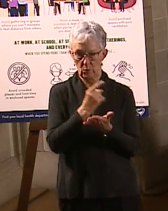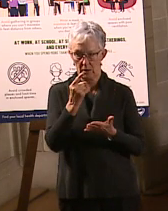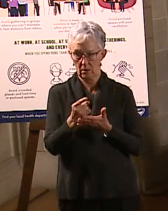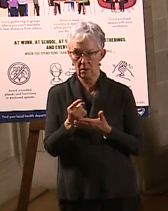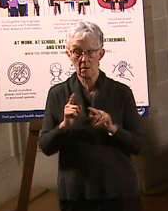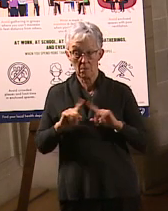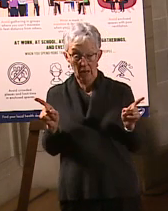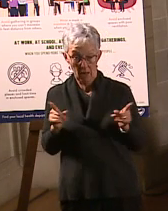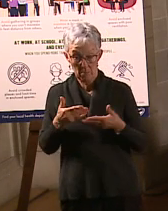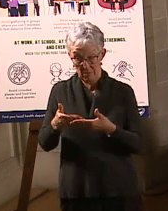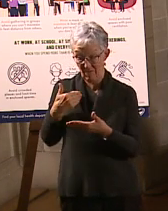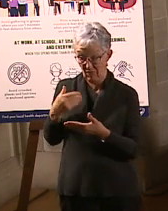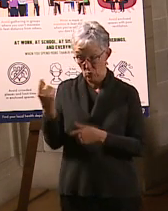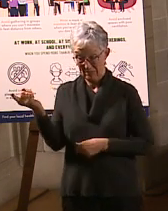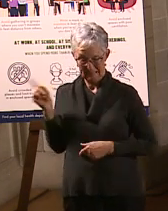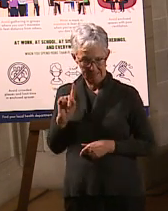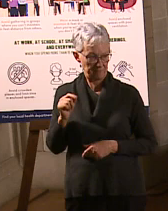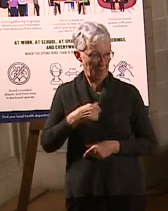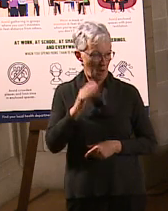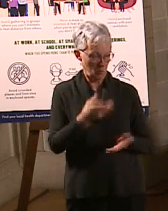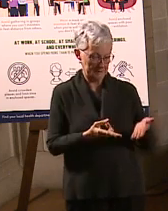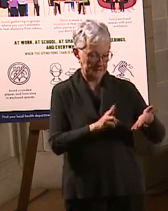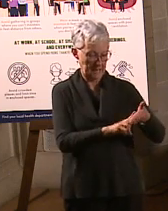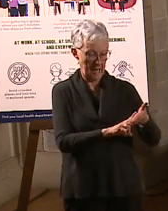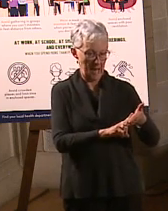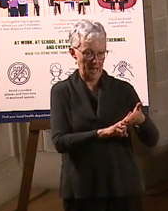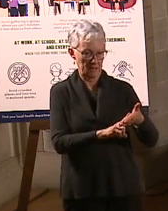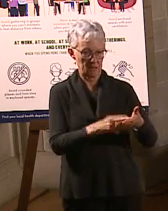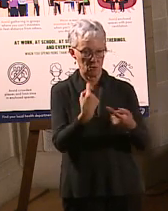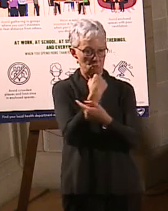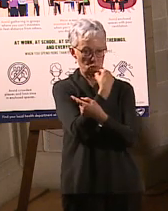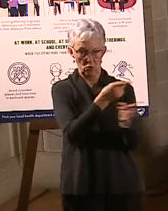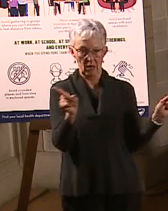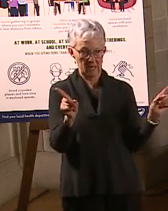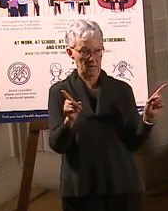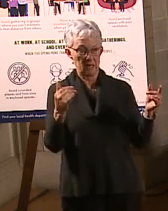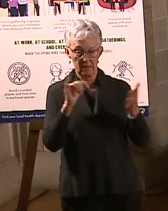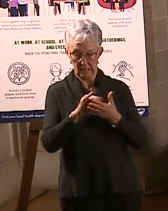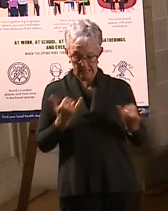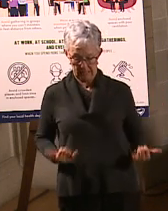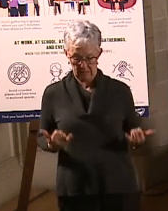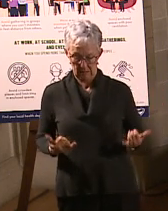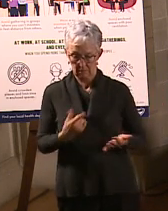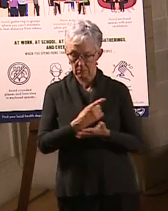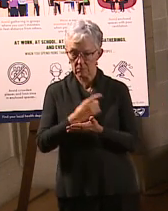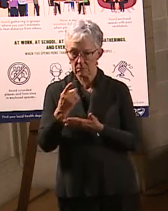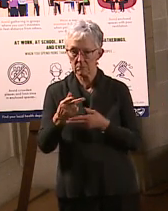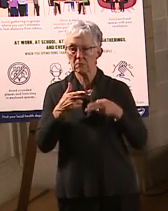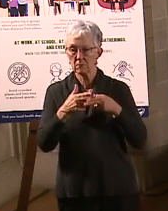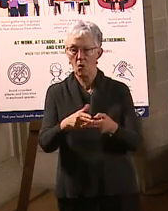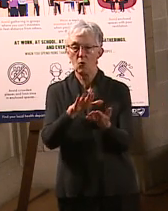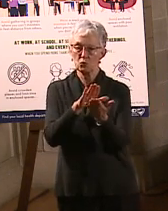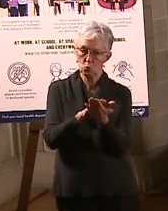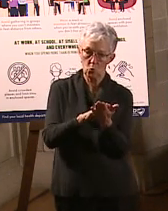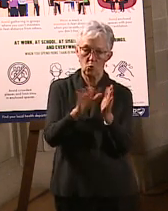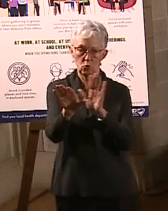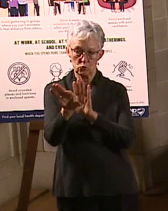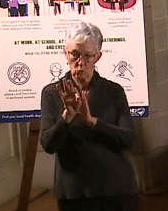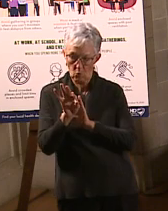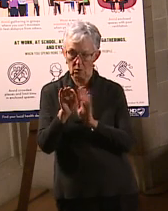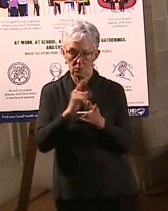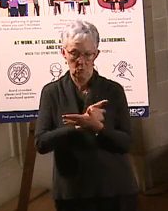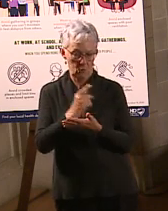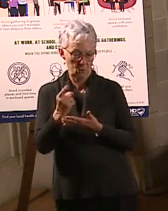proclamation proclaiming it School Choice Week in Nebraska. and that will be starting